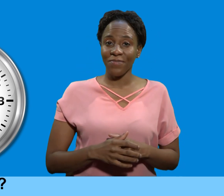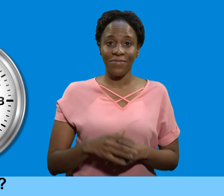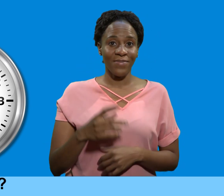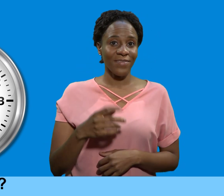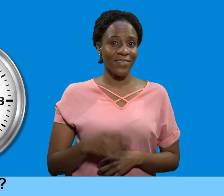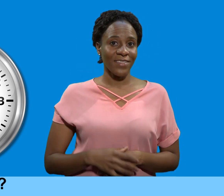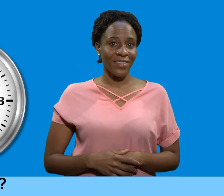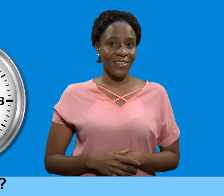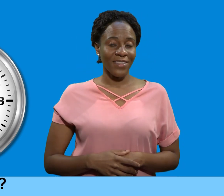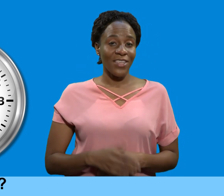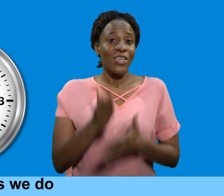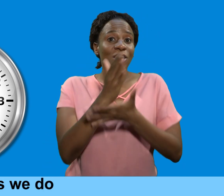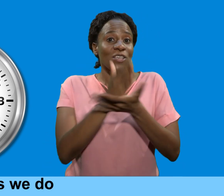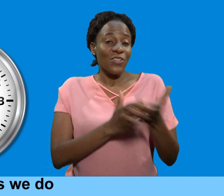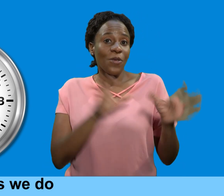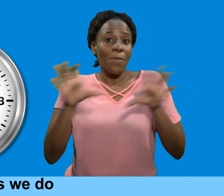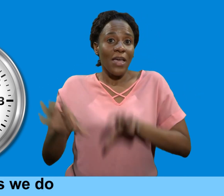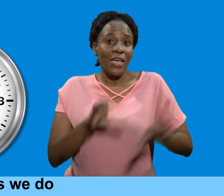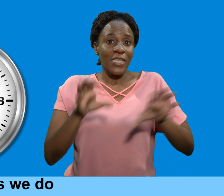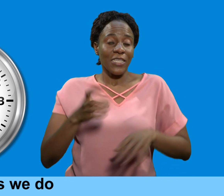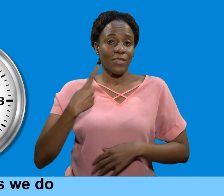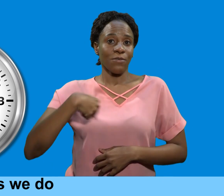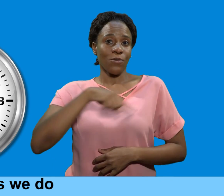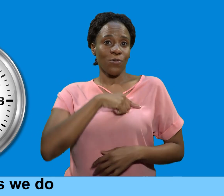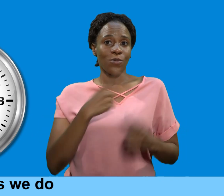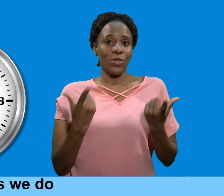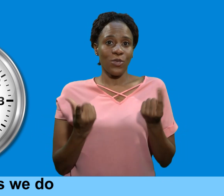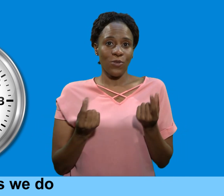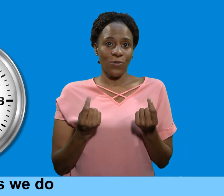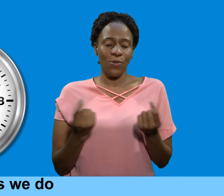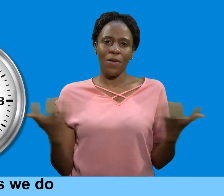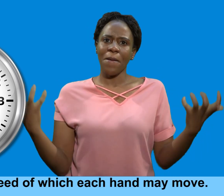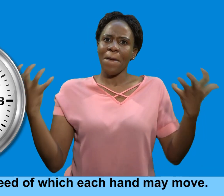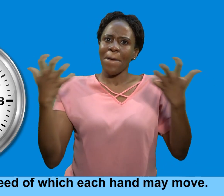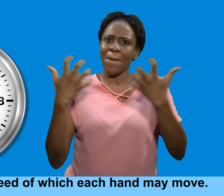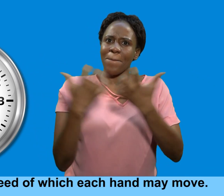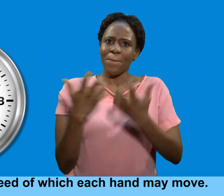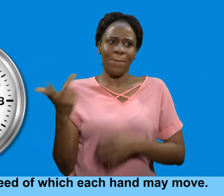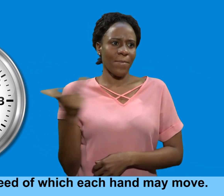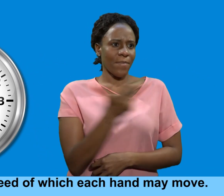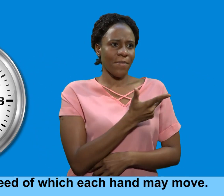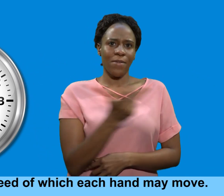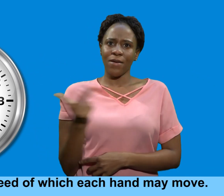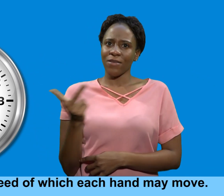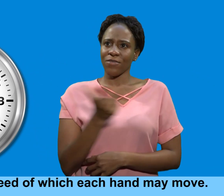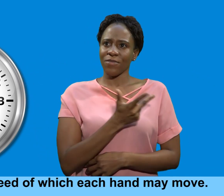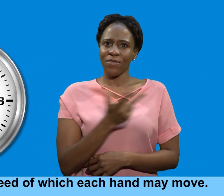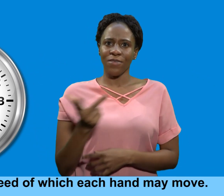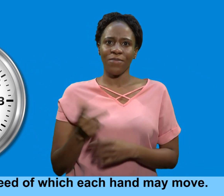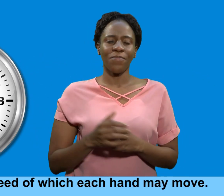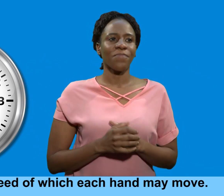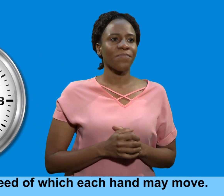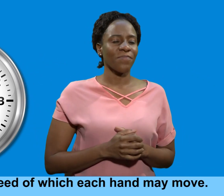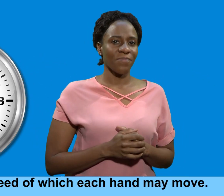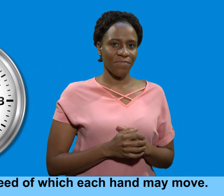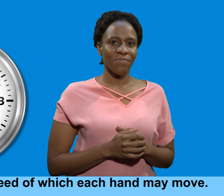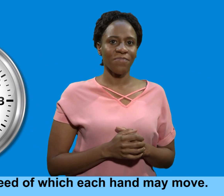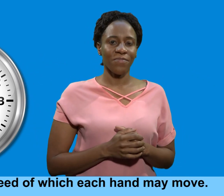So do you see? Some activities we do may match the speed of which each hand